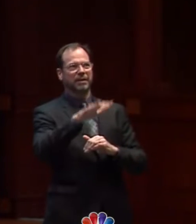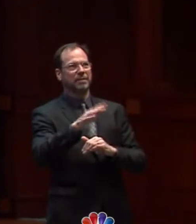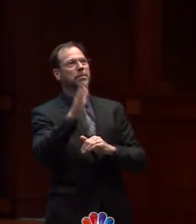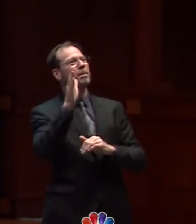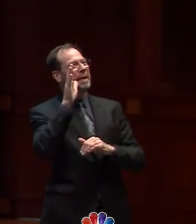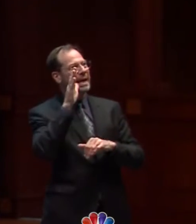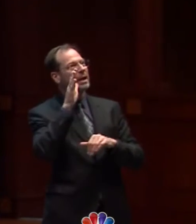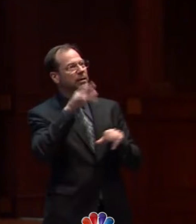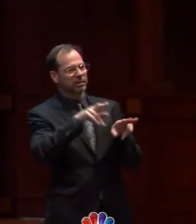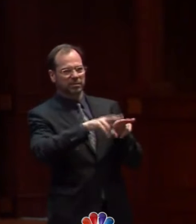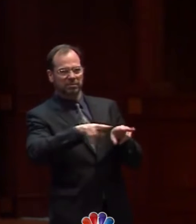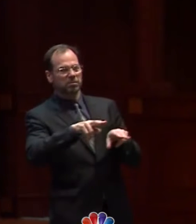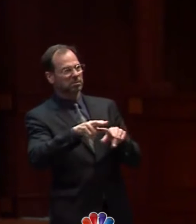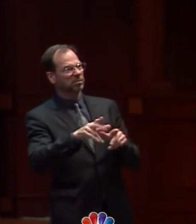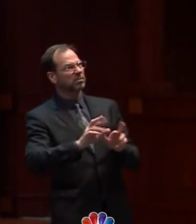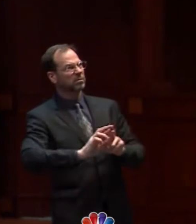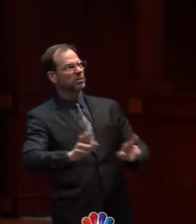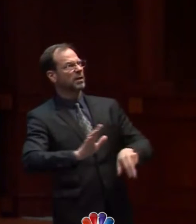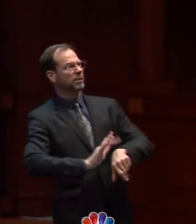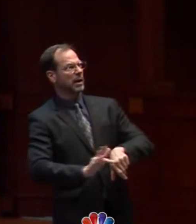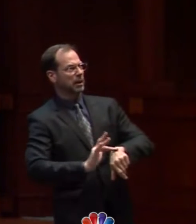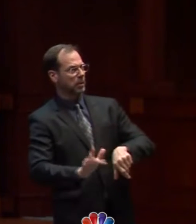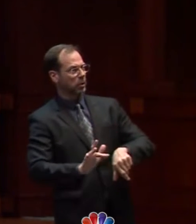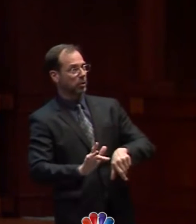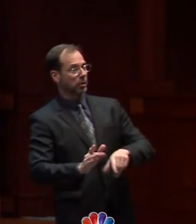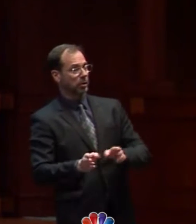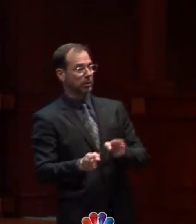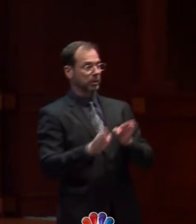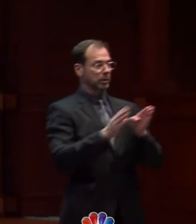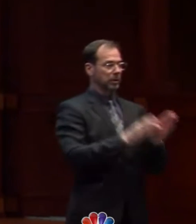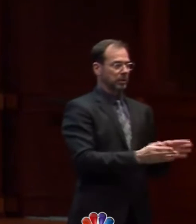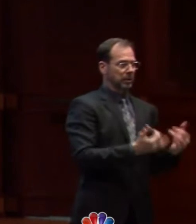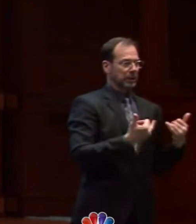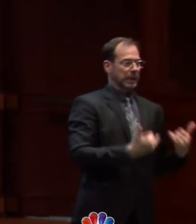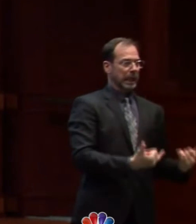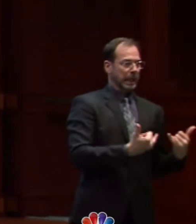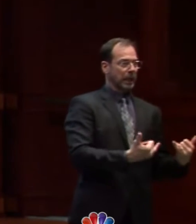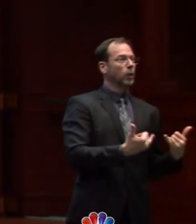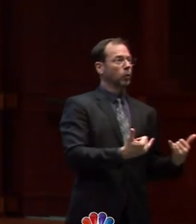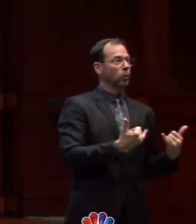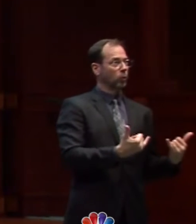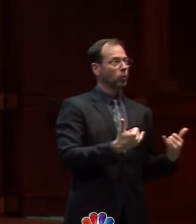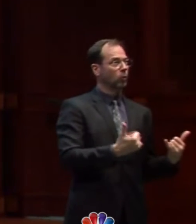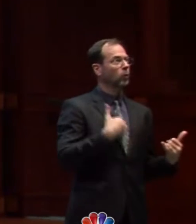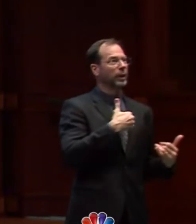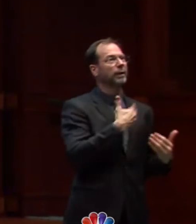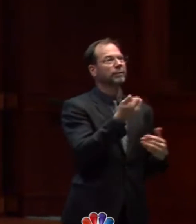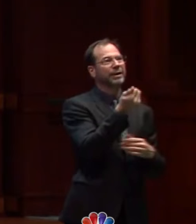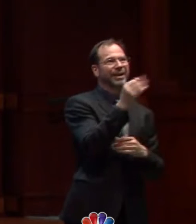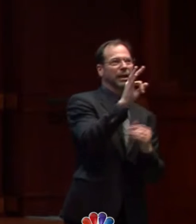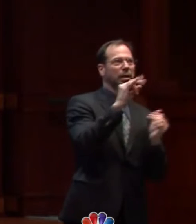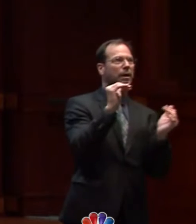8,155 beds that were then available. As of today, we have